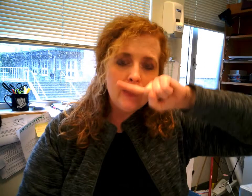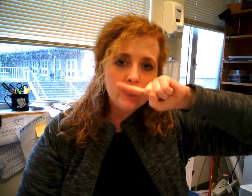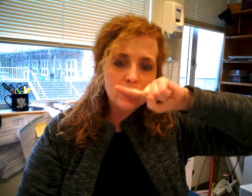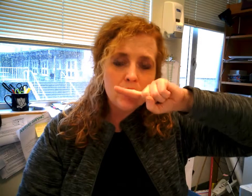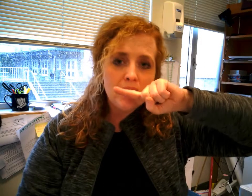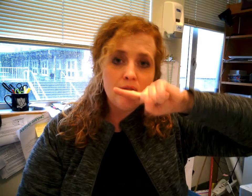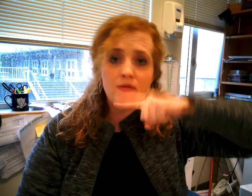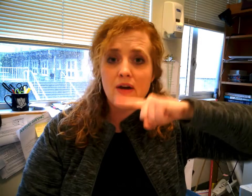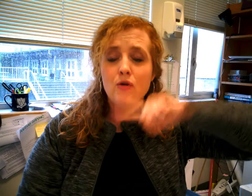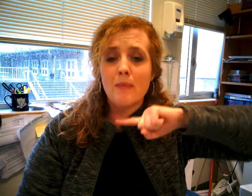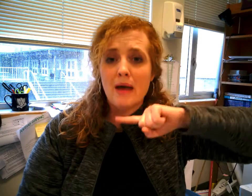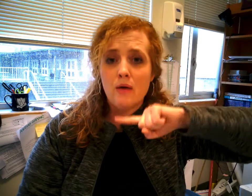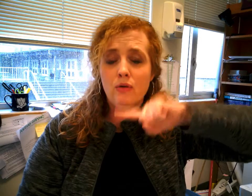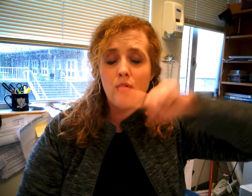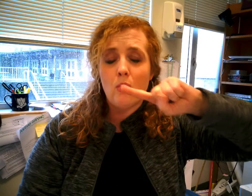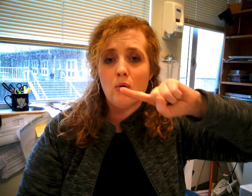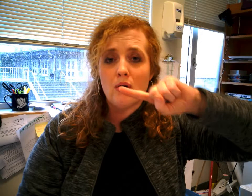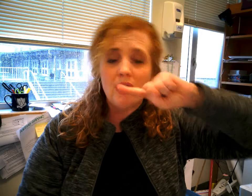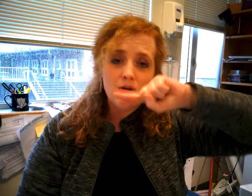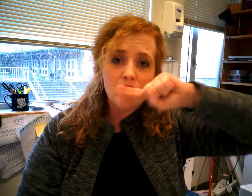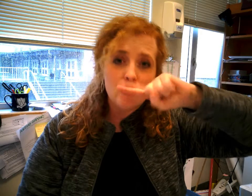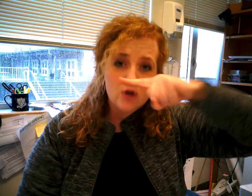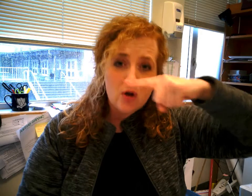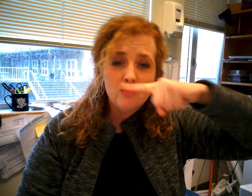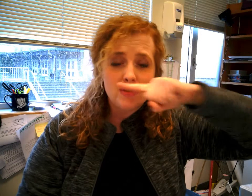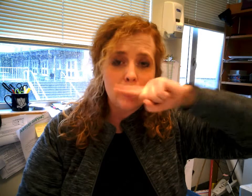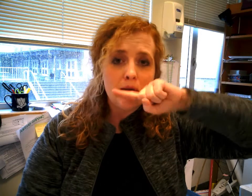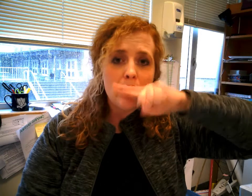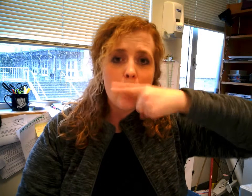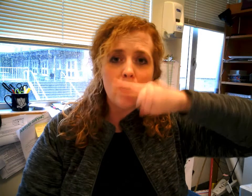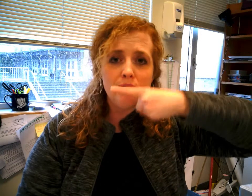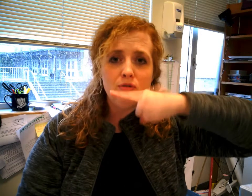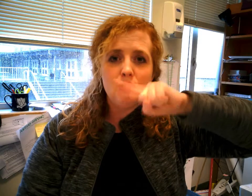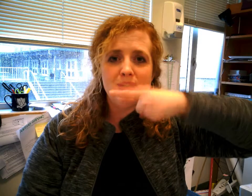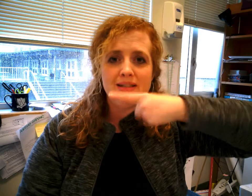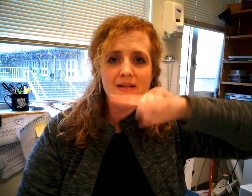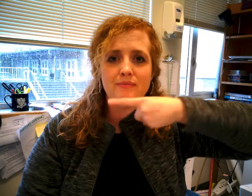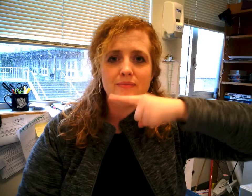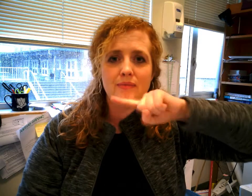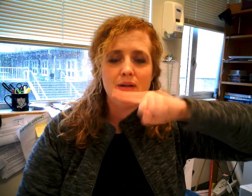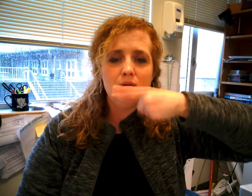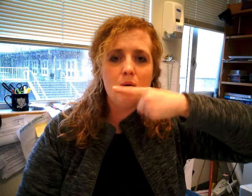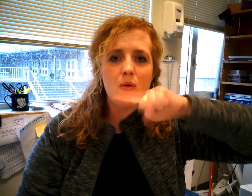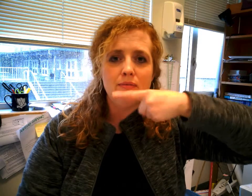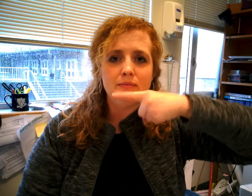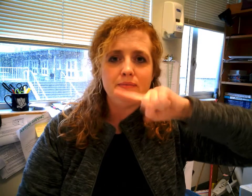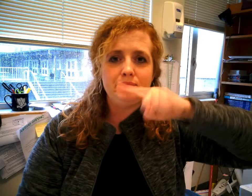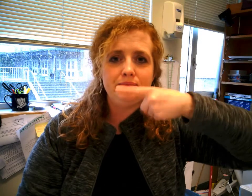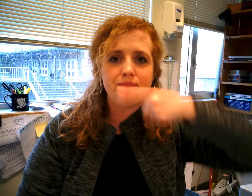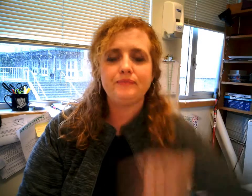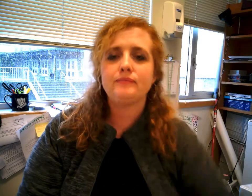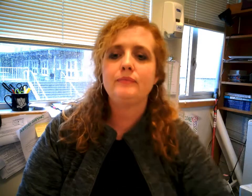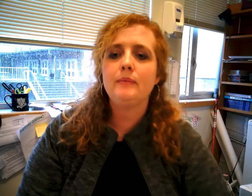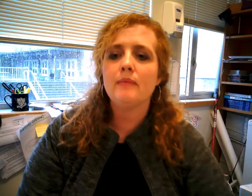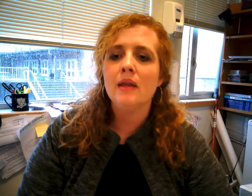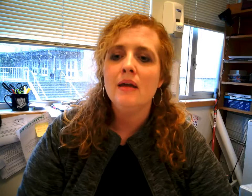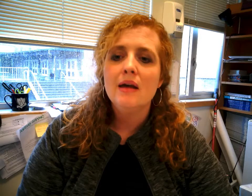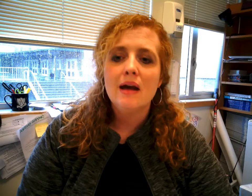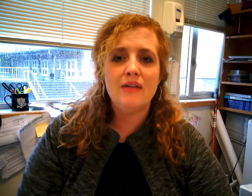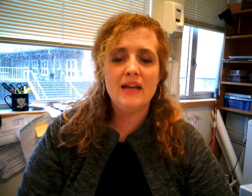just going in front of your mouth or under your nose. Corn. Twist it. Corn. The next one